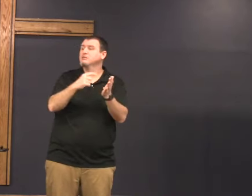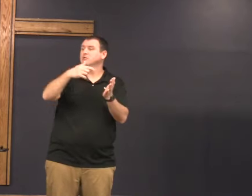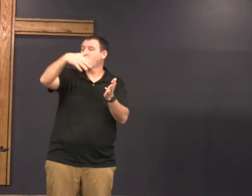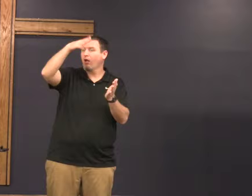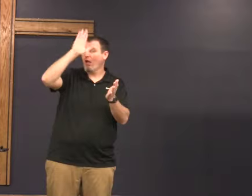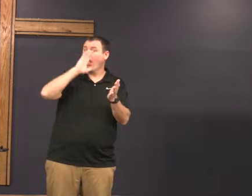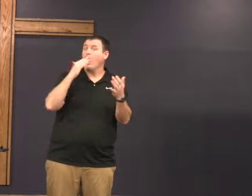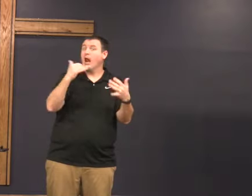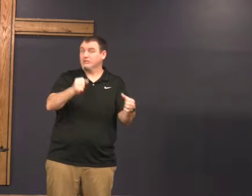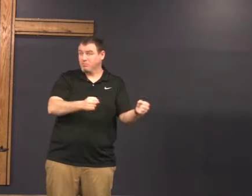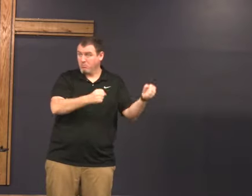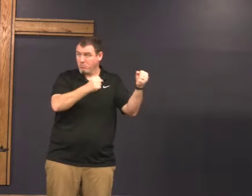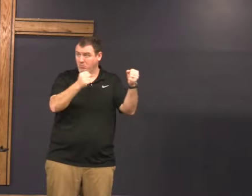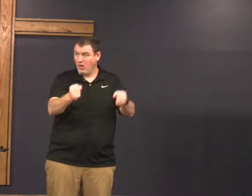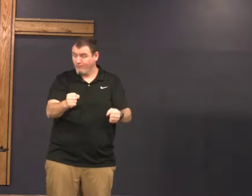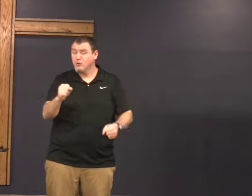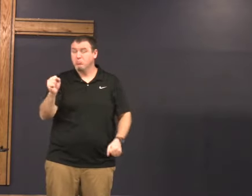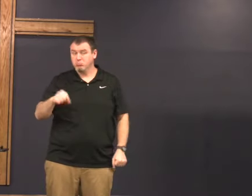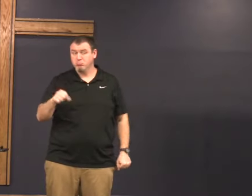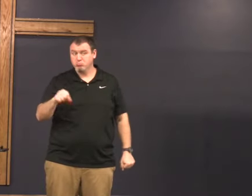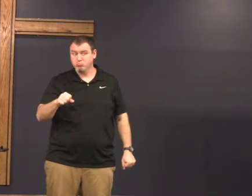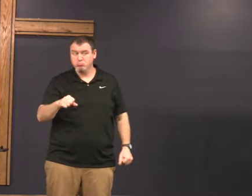but he recognizes that God is